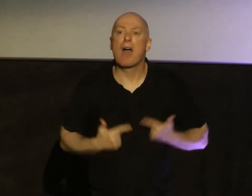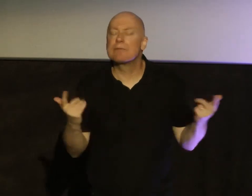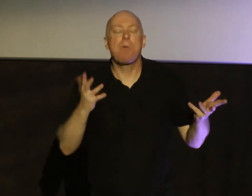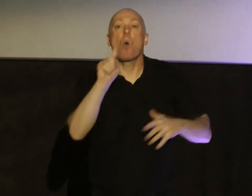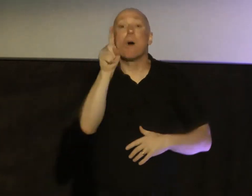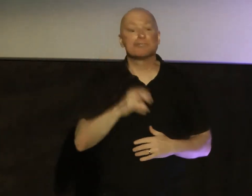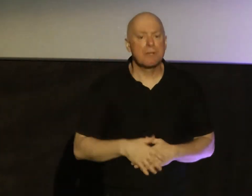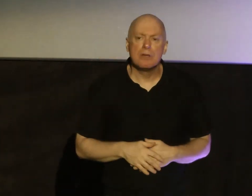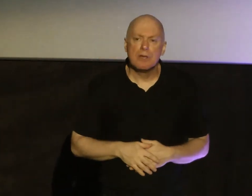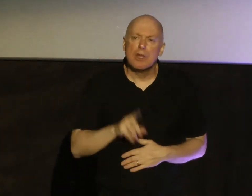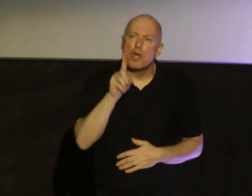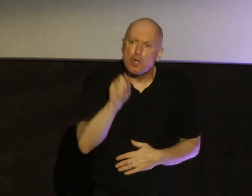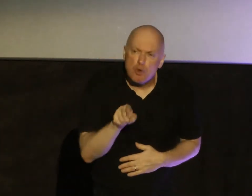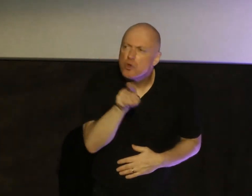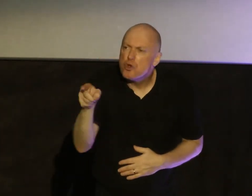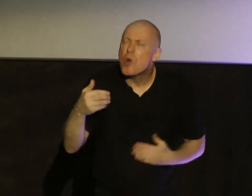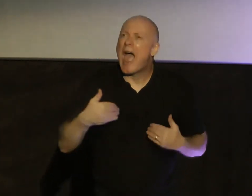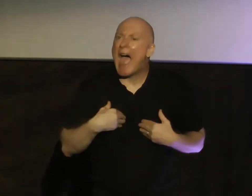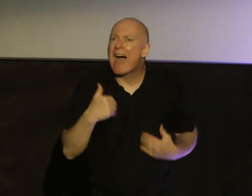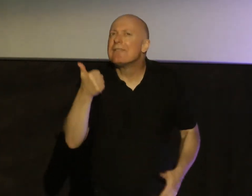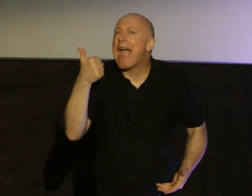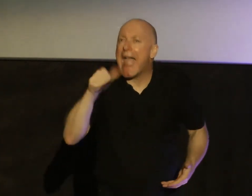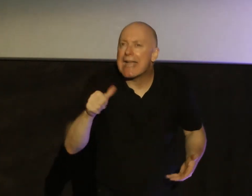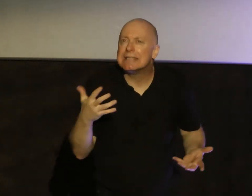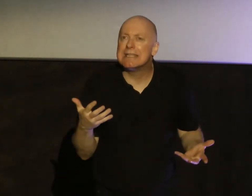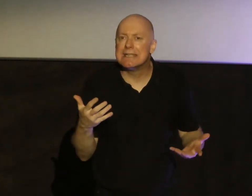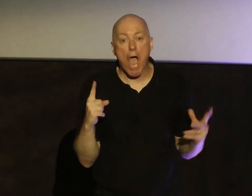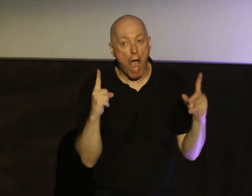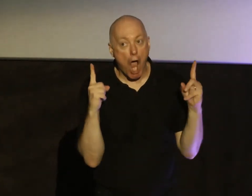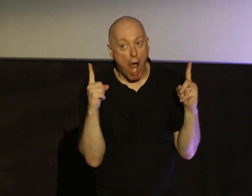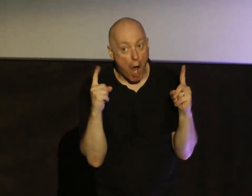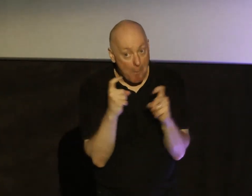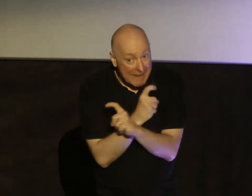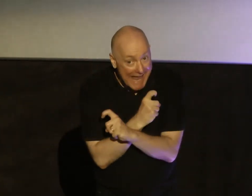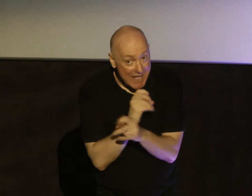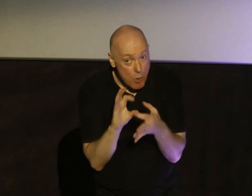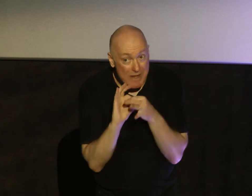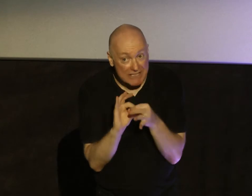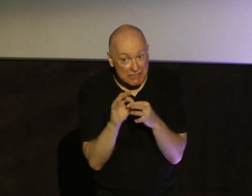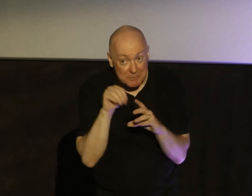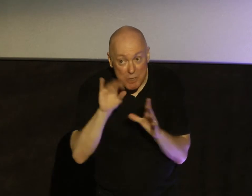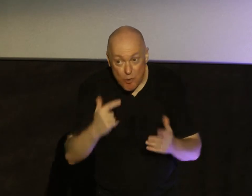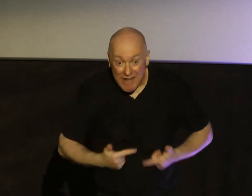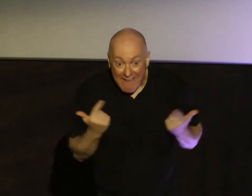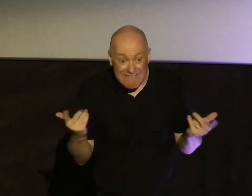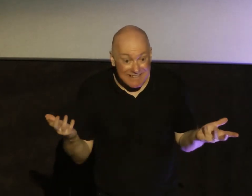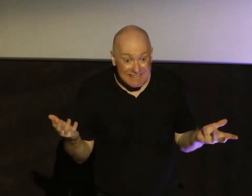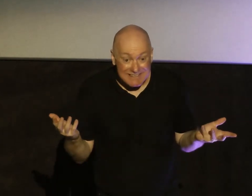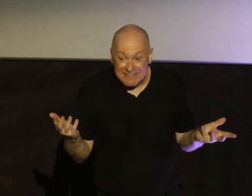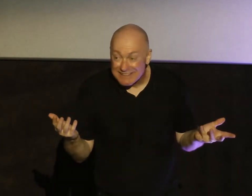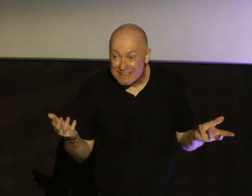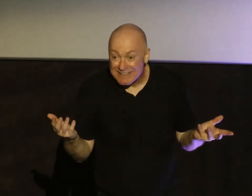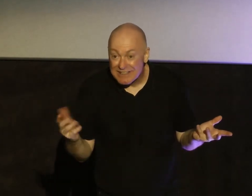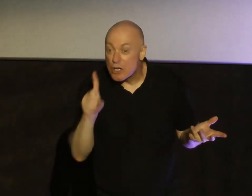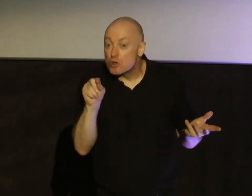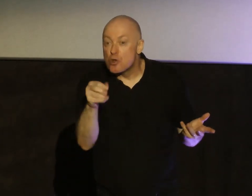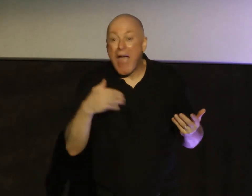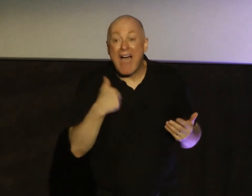question. Do you have any complicated relationships in your life? Do you have any relationships in your life